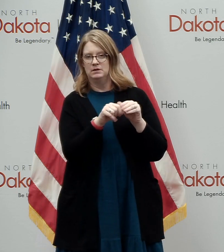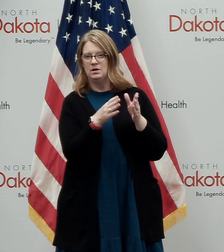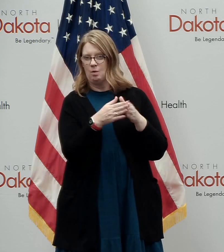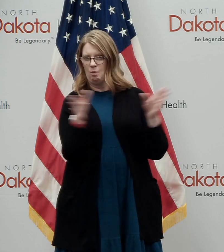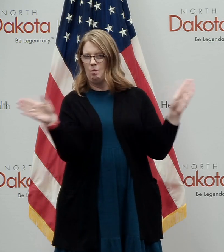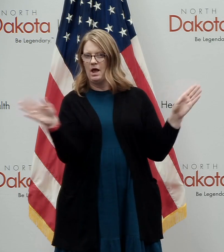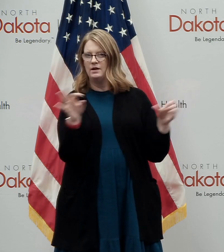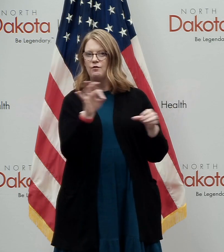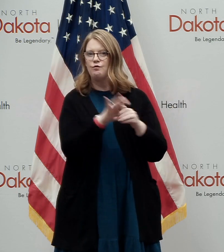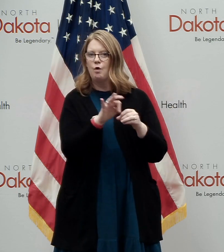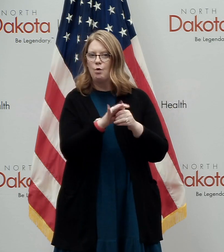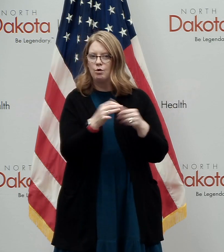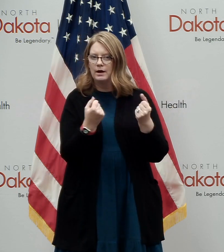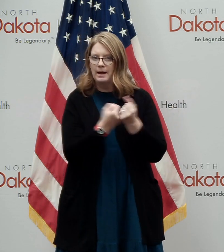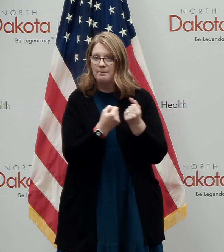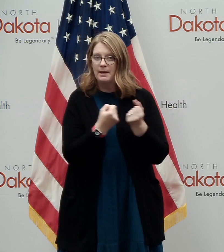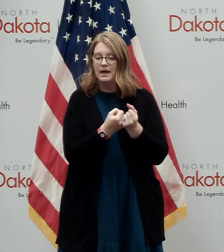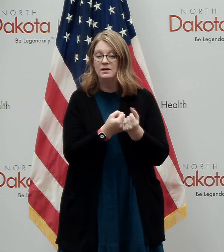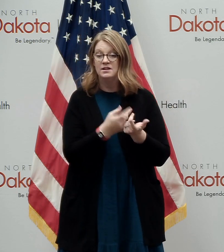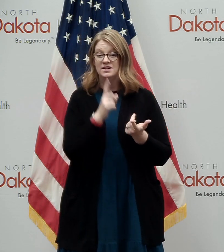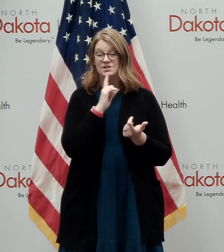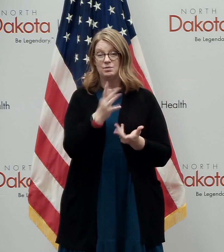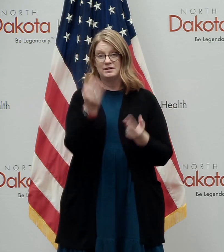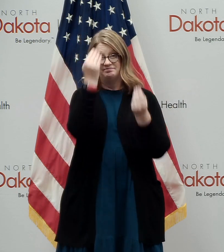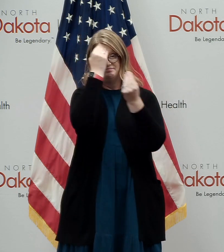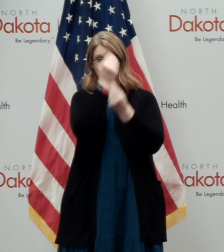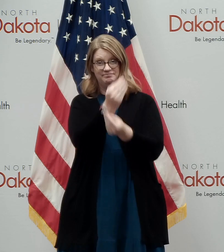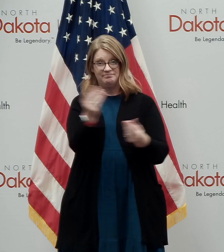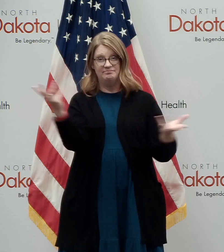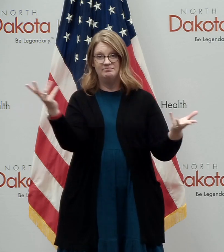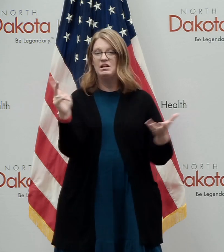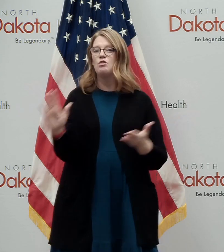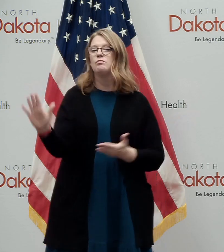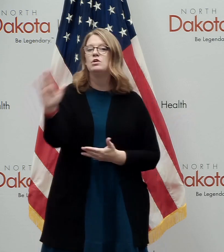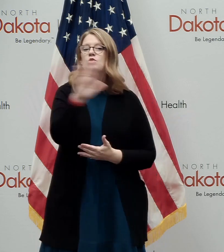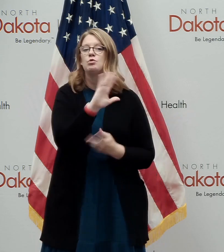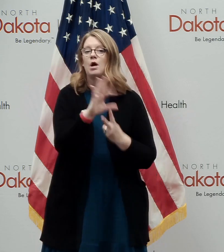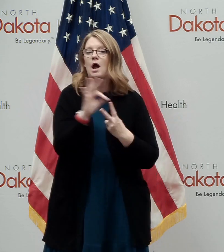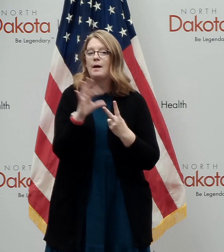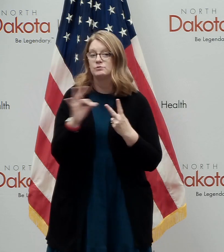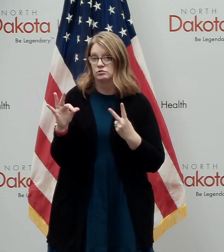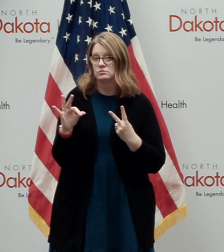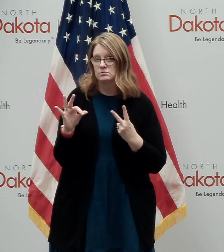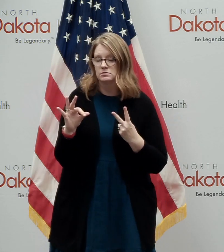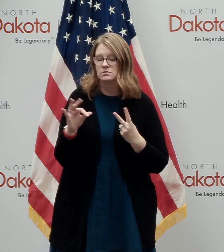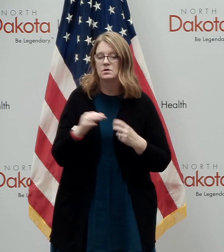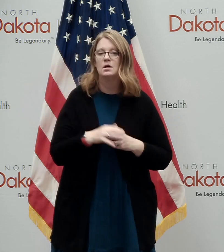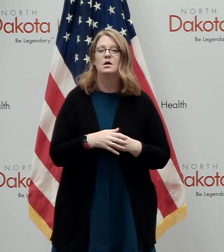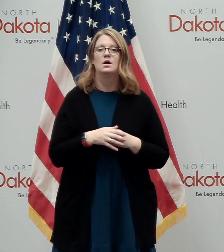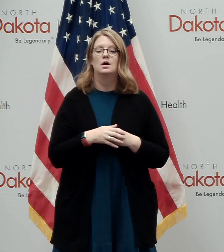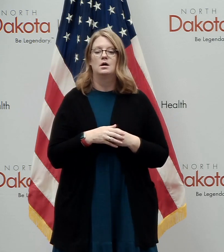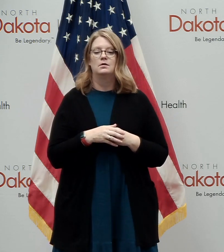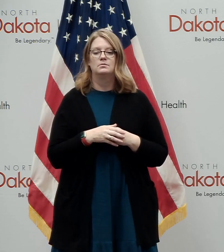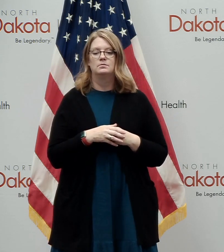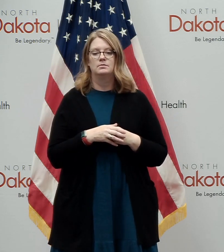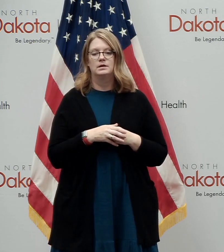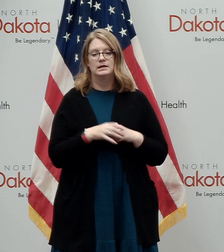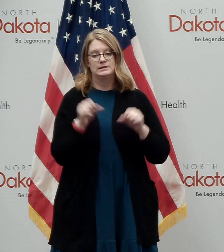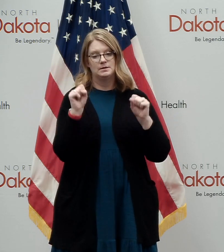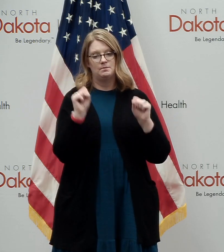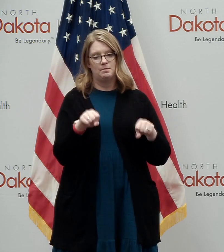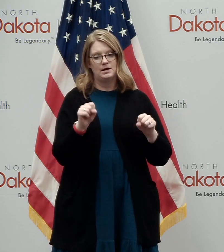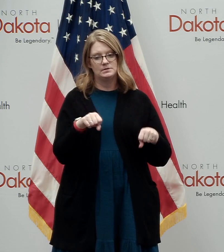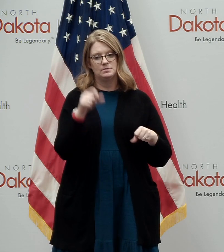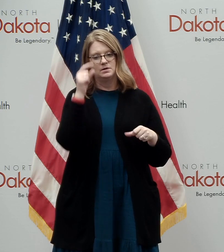to inform North Dakota voters of their voting options. This campaign is being made possible